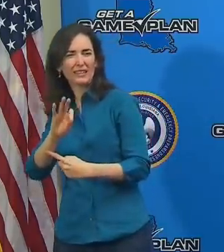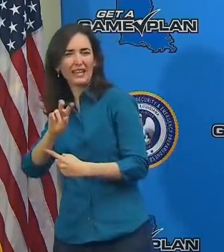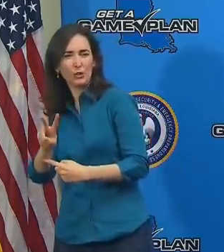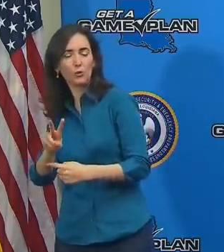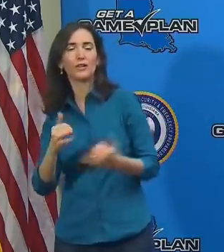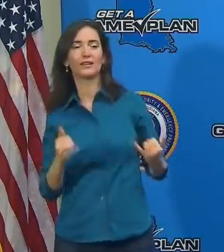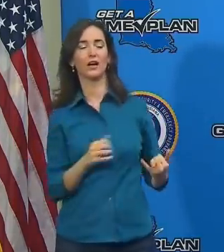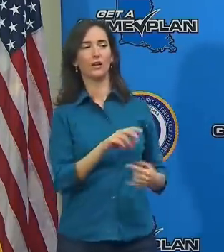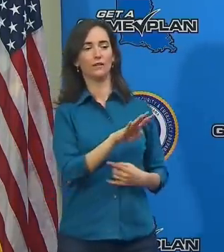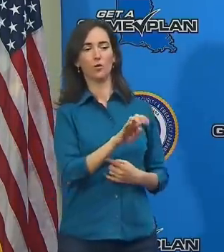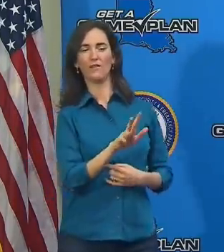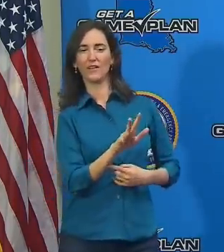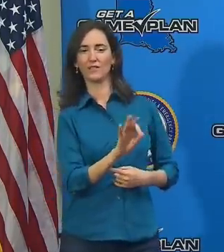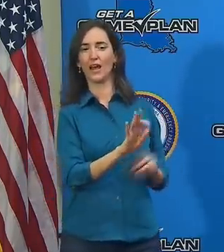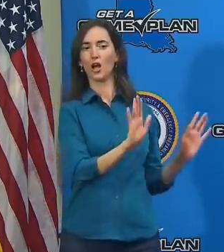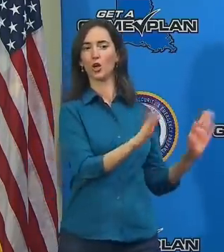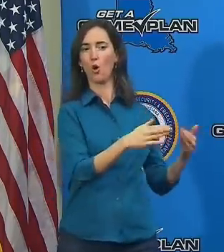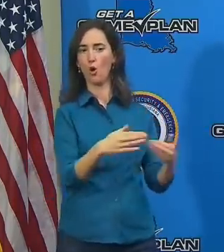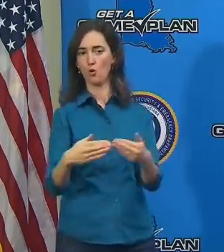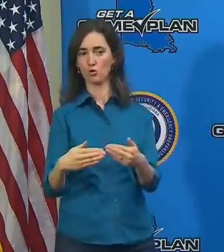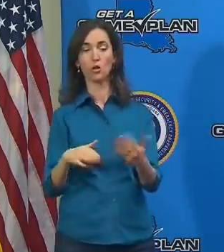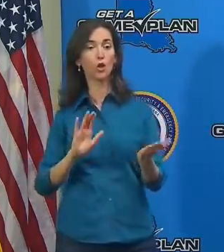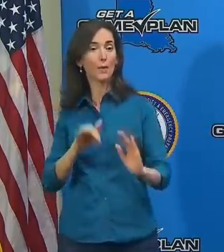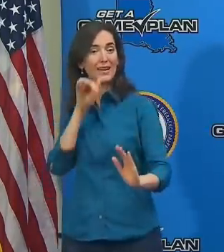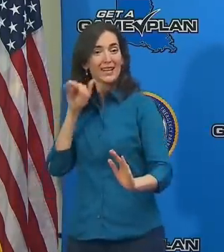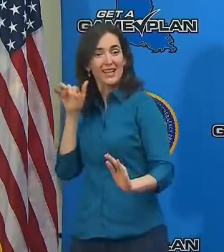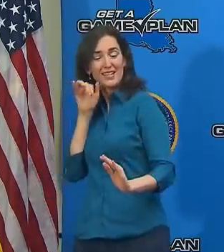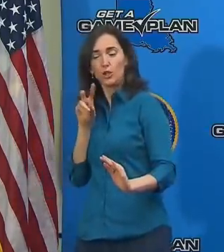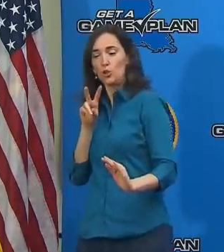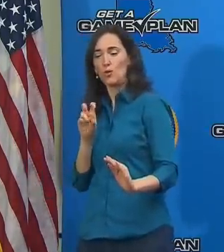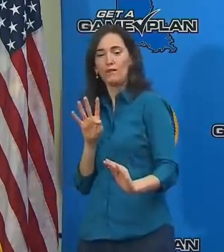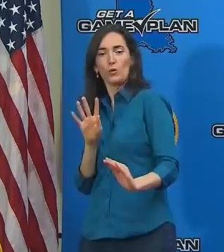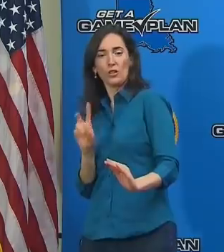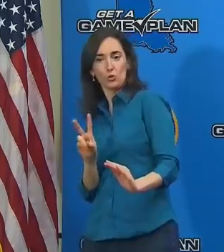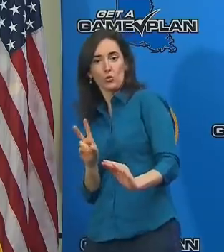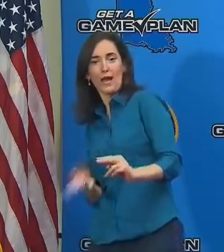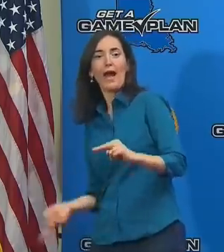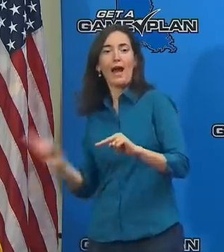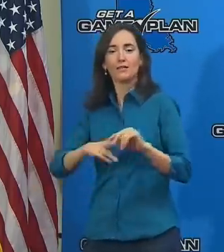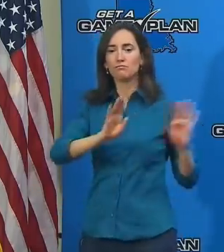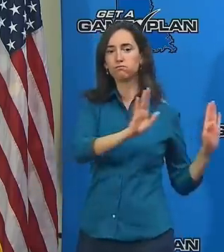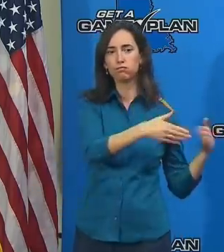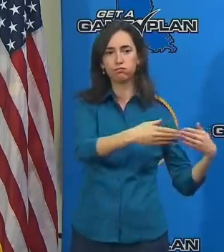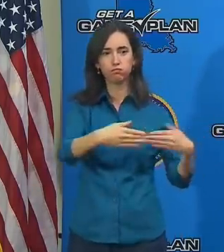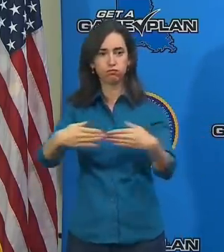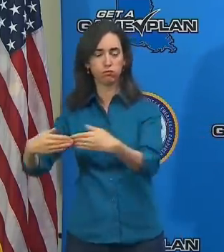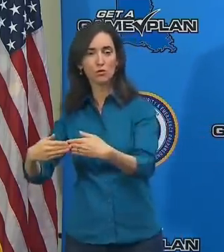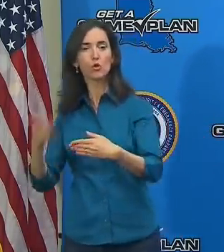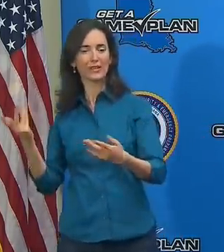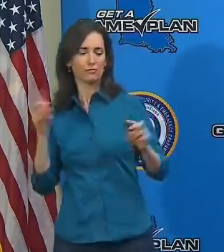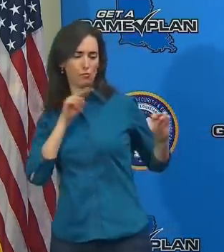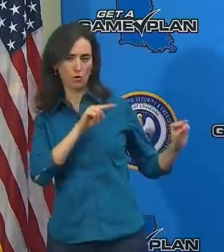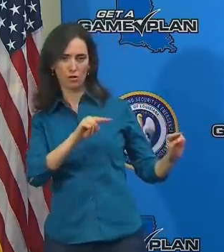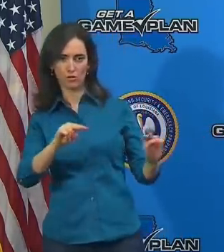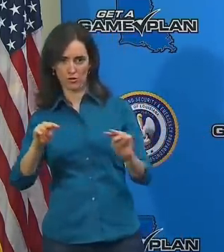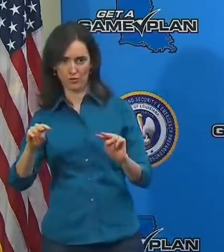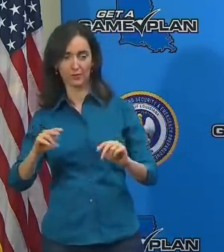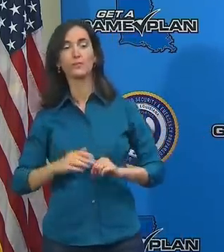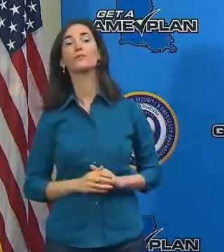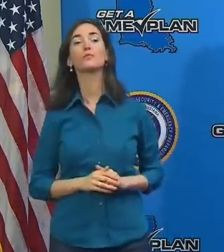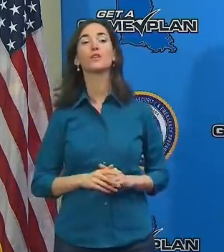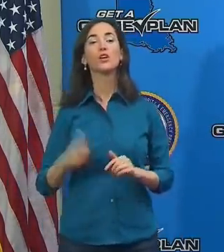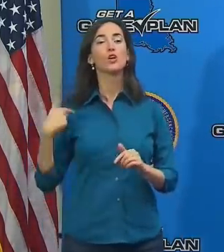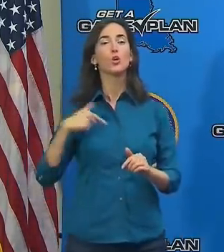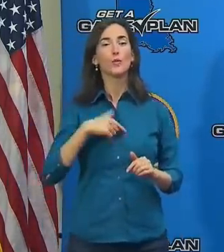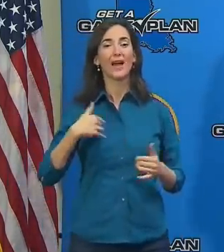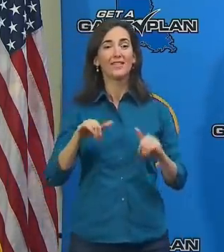692 are closed. That's up 246 since the briefing yesterday. All of our hurricane protection